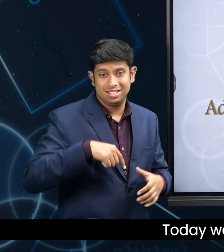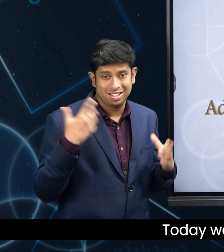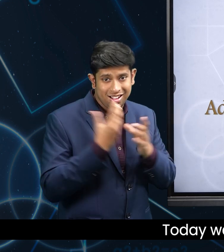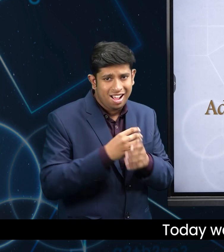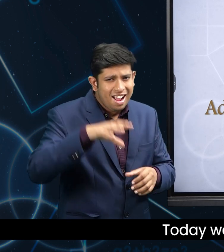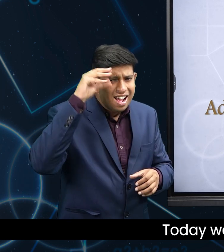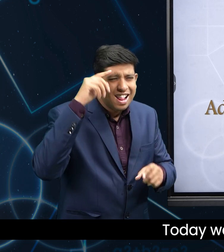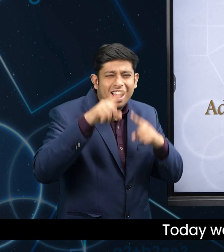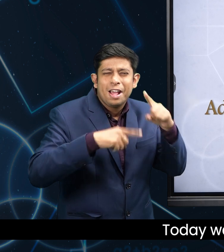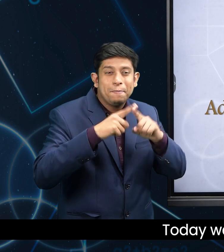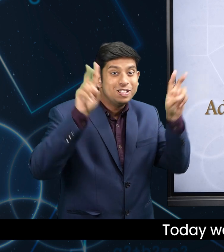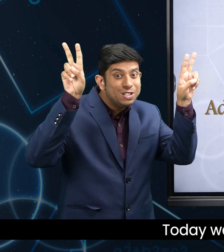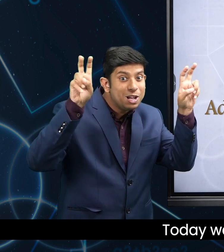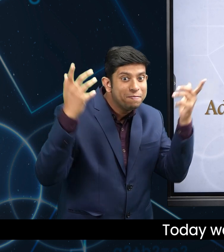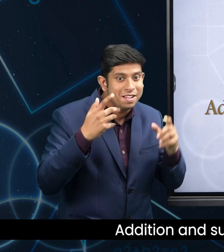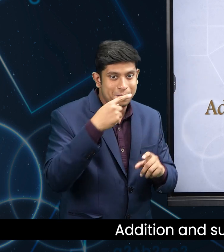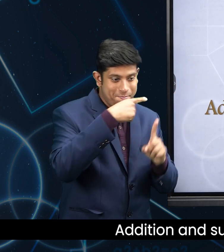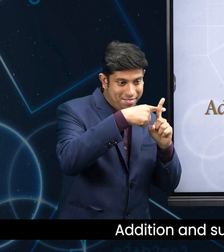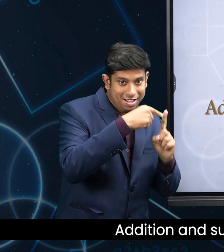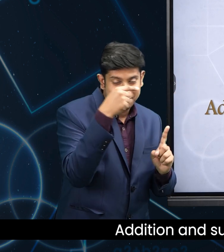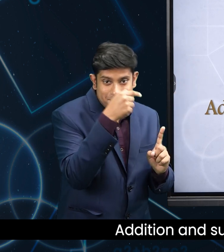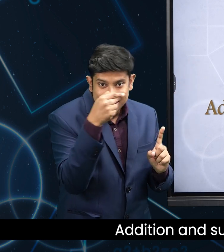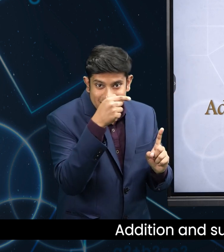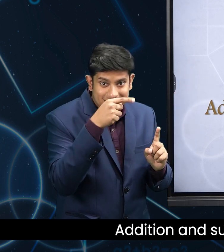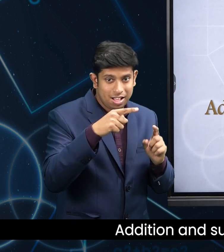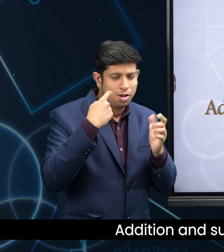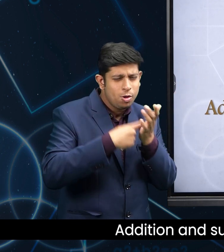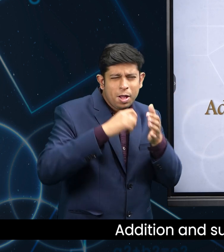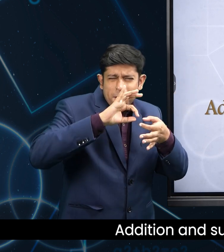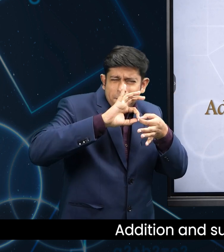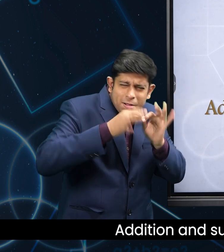Today we are going to learn about addition and subtraction theorem of probability.